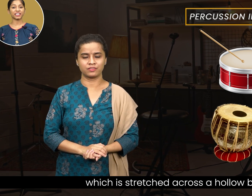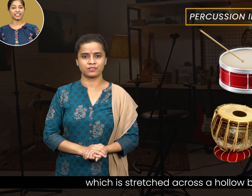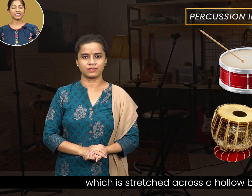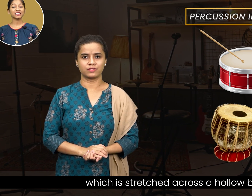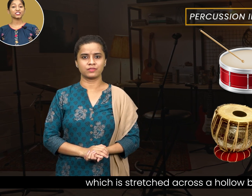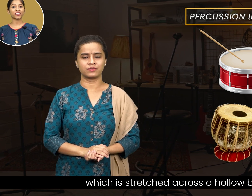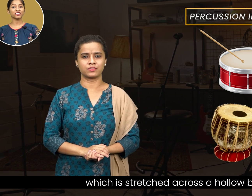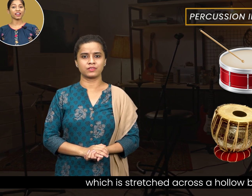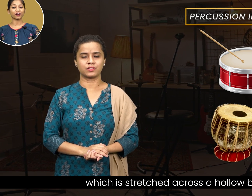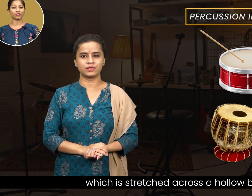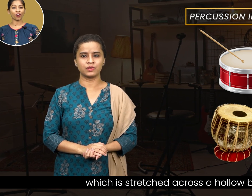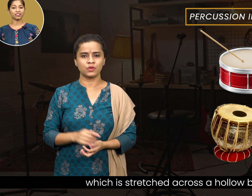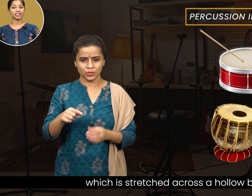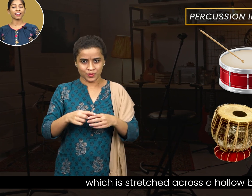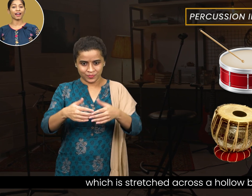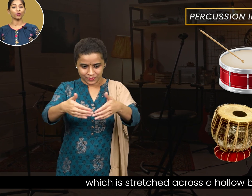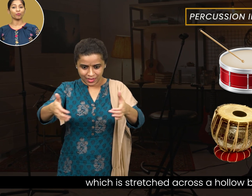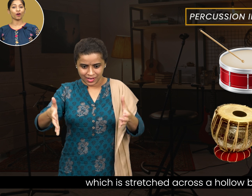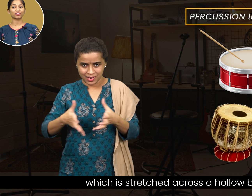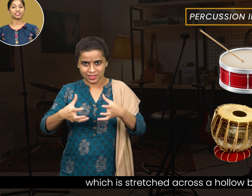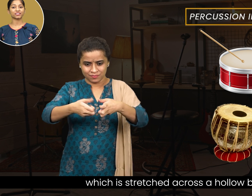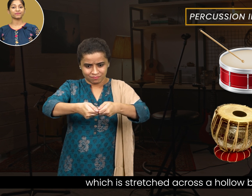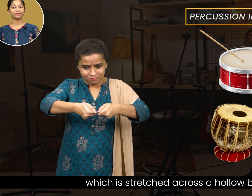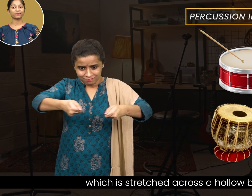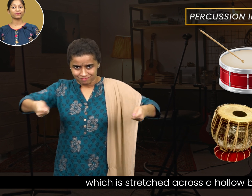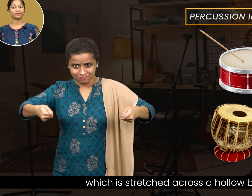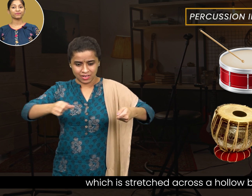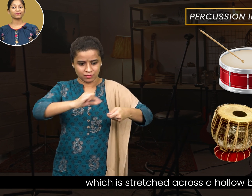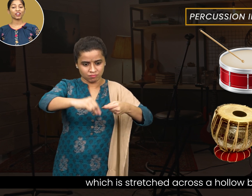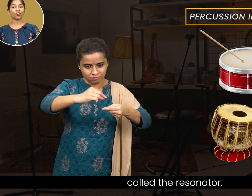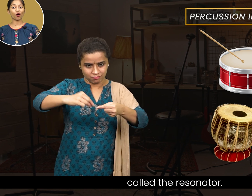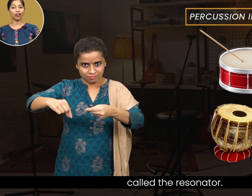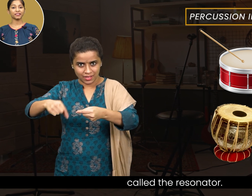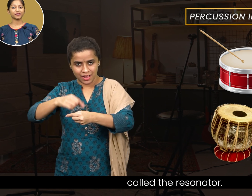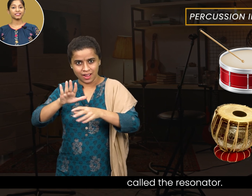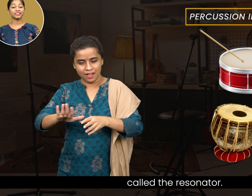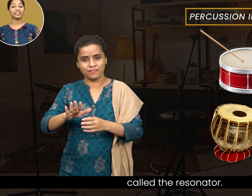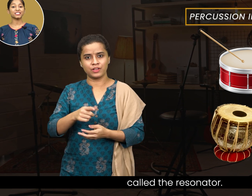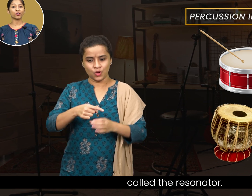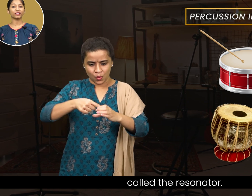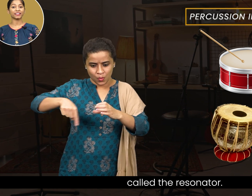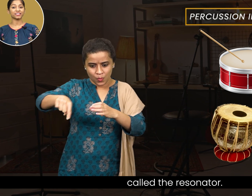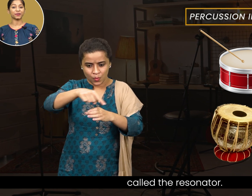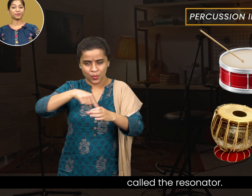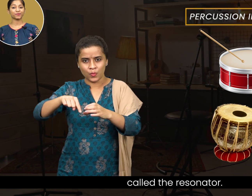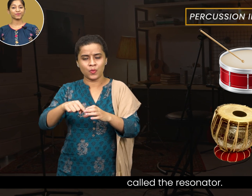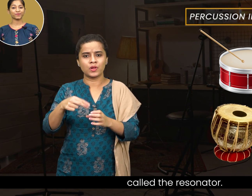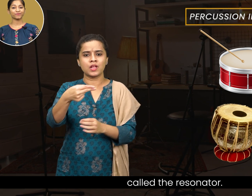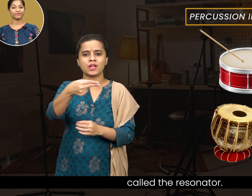which is stretched across a hollow box called the